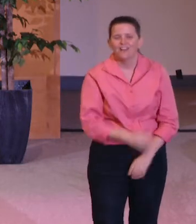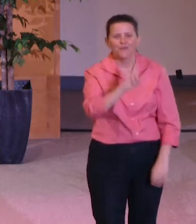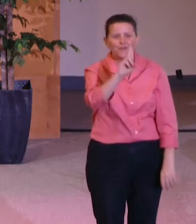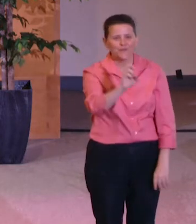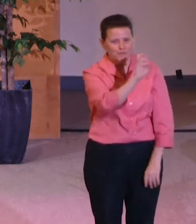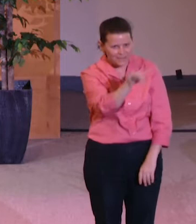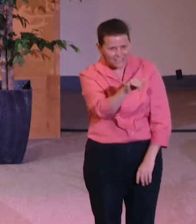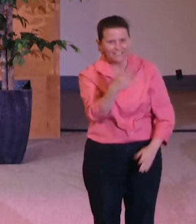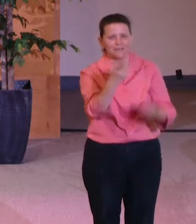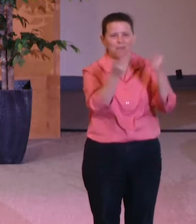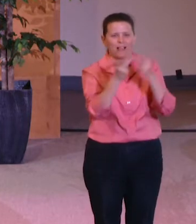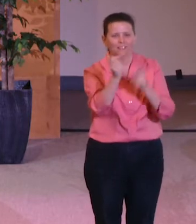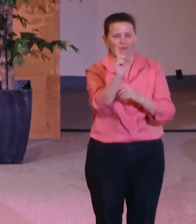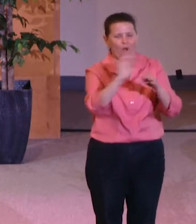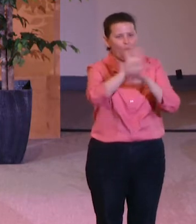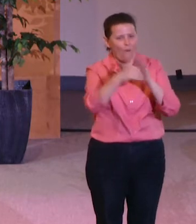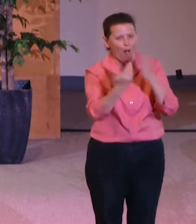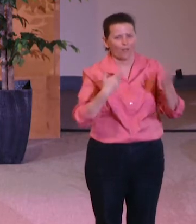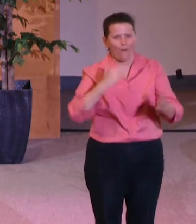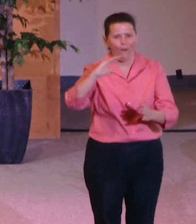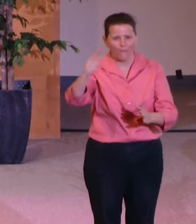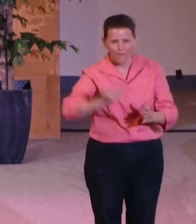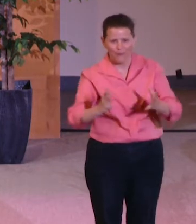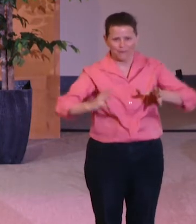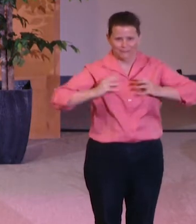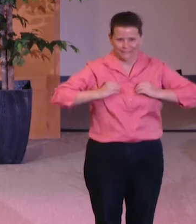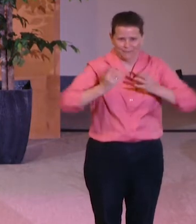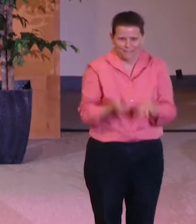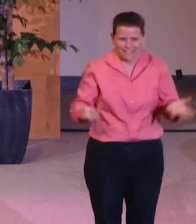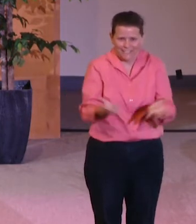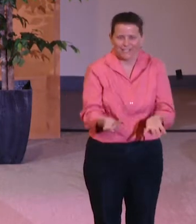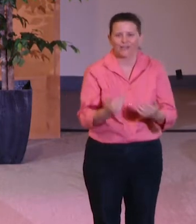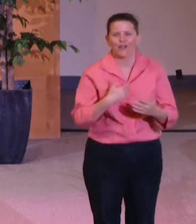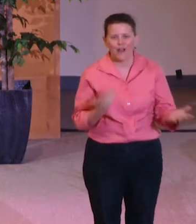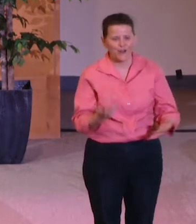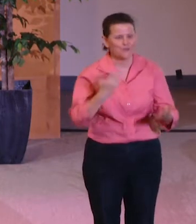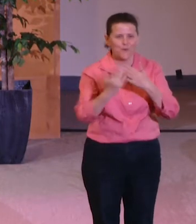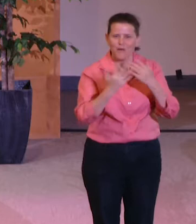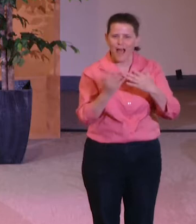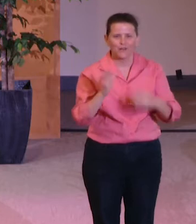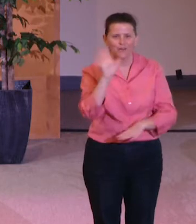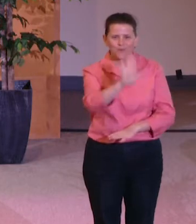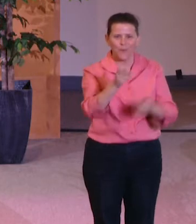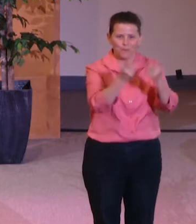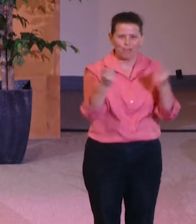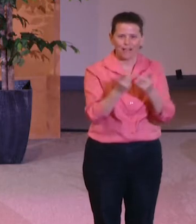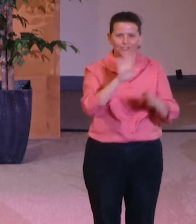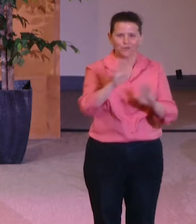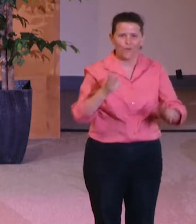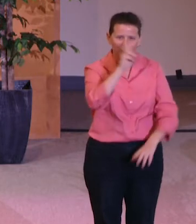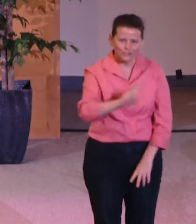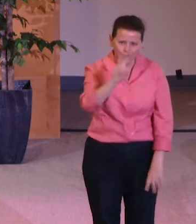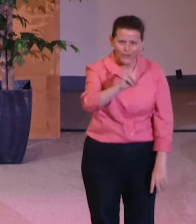a place where all are accepted exactly where you are on your walk. We meet you right where you are and help you